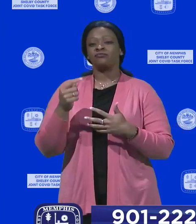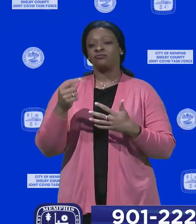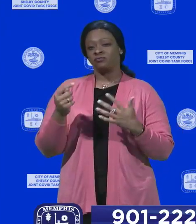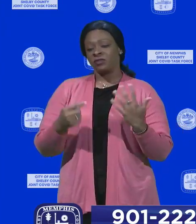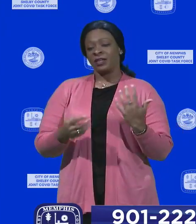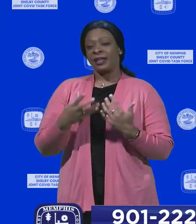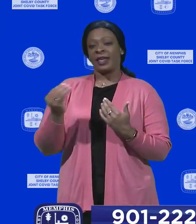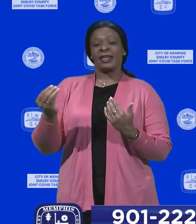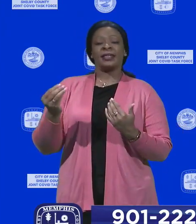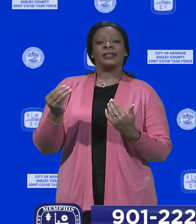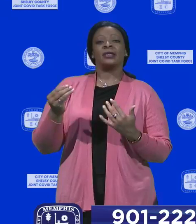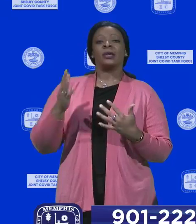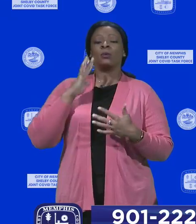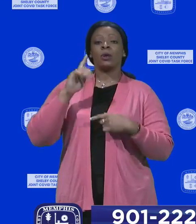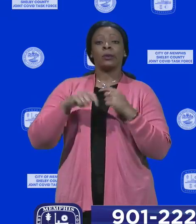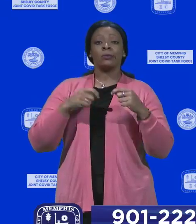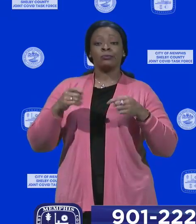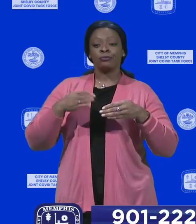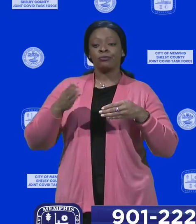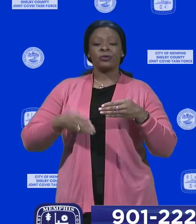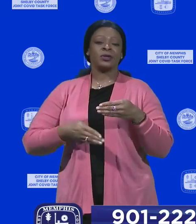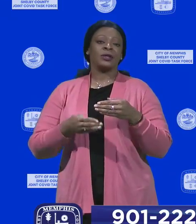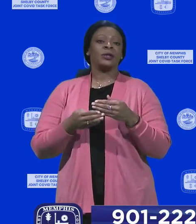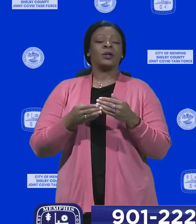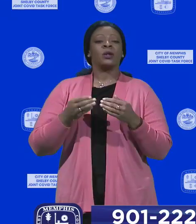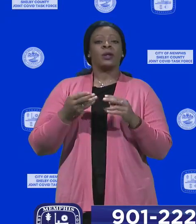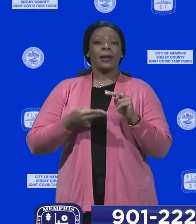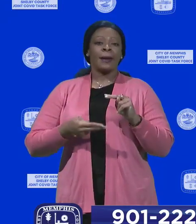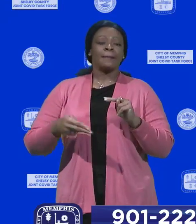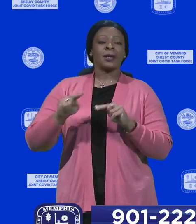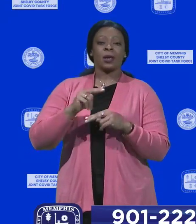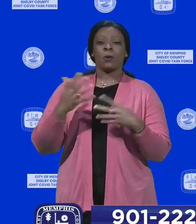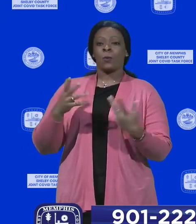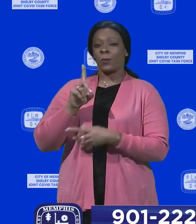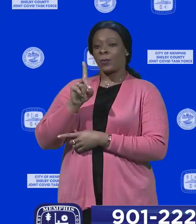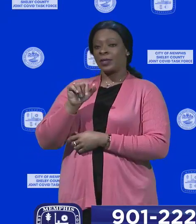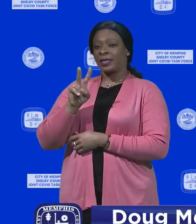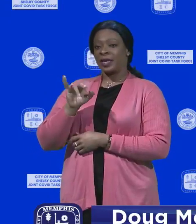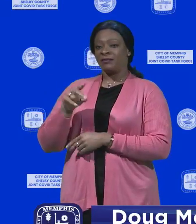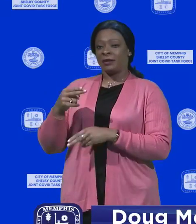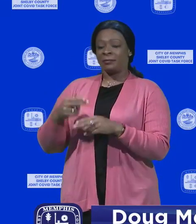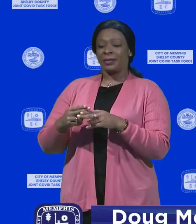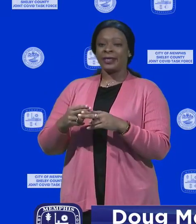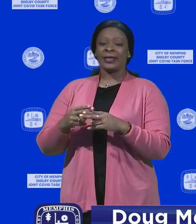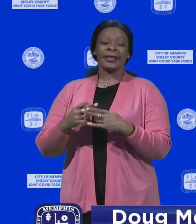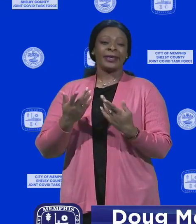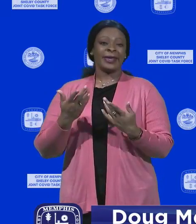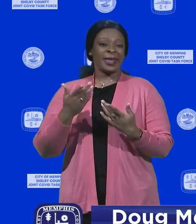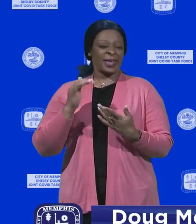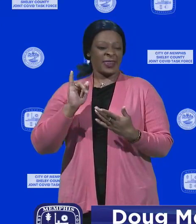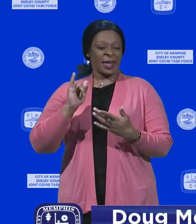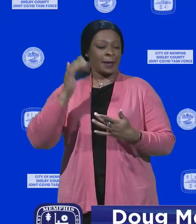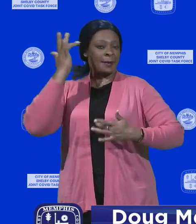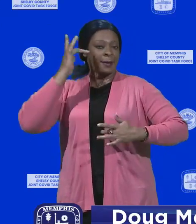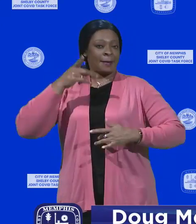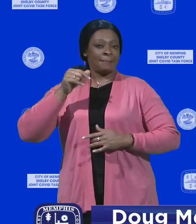then just like to wrap up with some amplification of what David said about the state of the